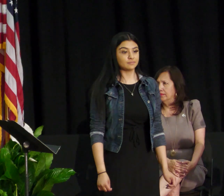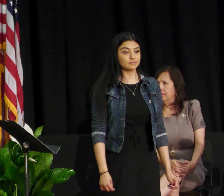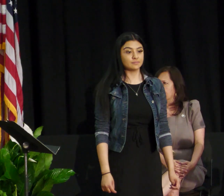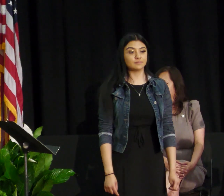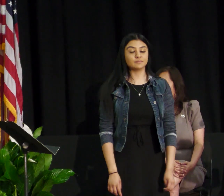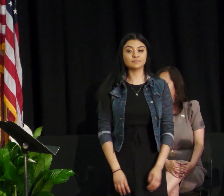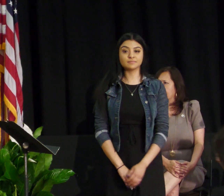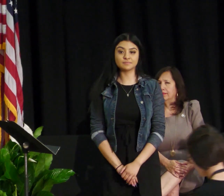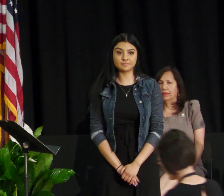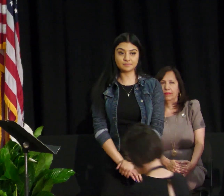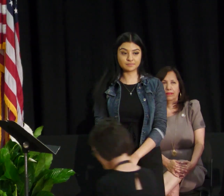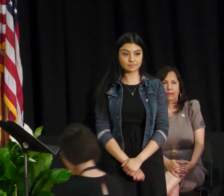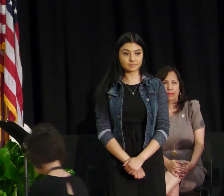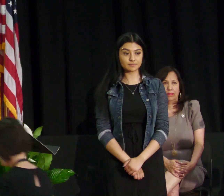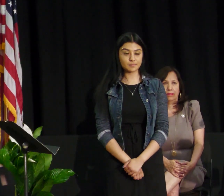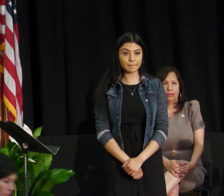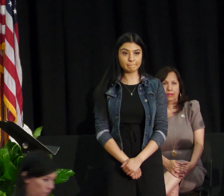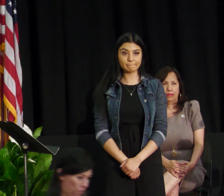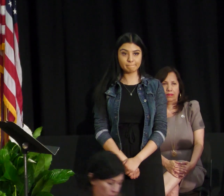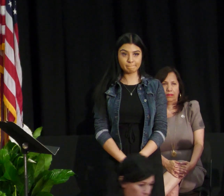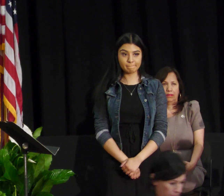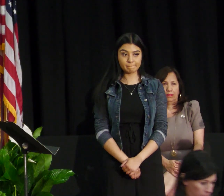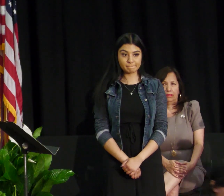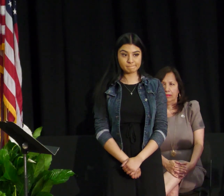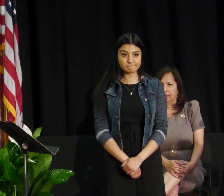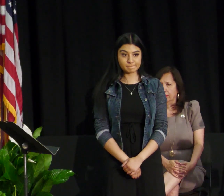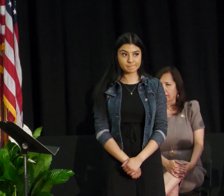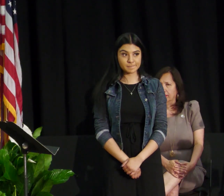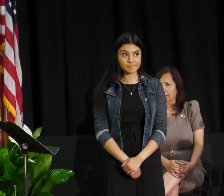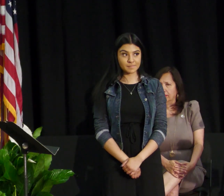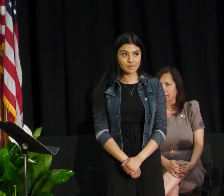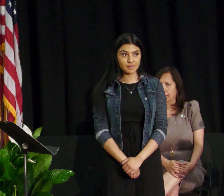You can also see her on the big screen behind the stage.